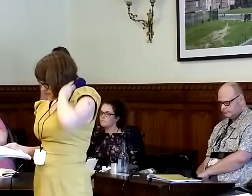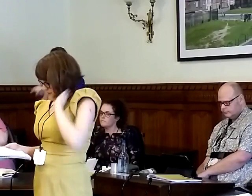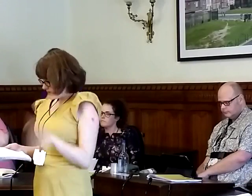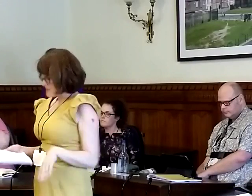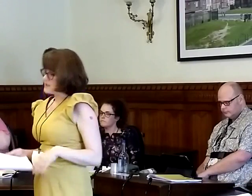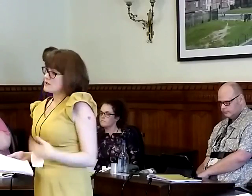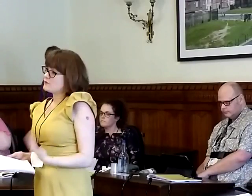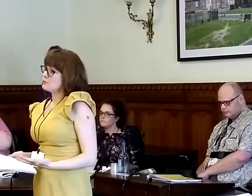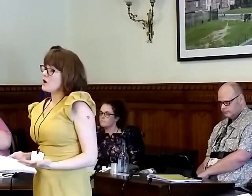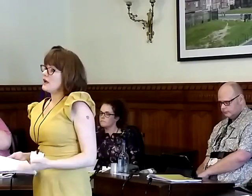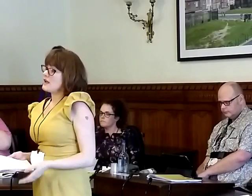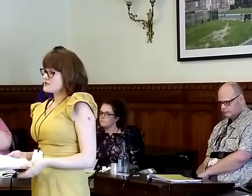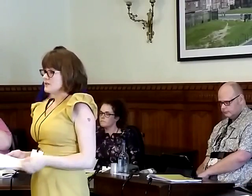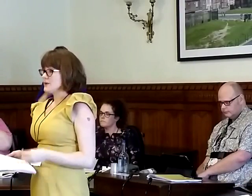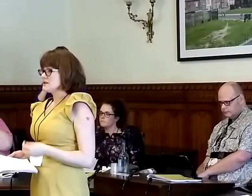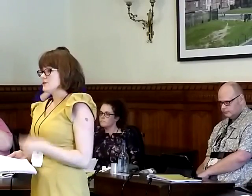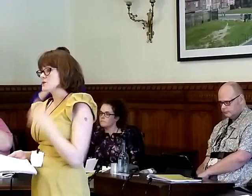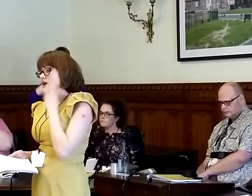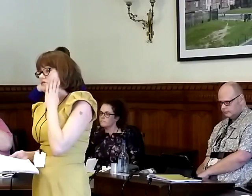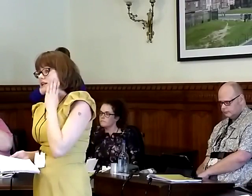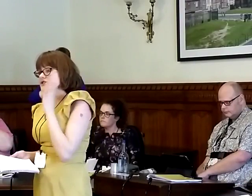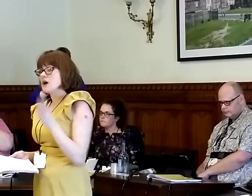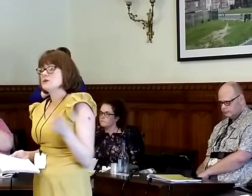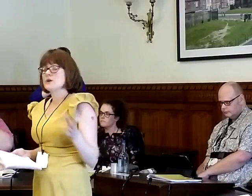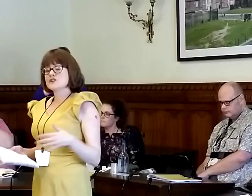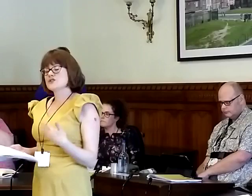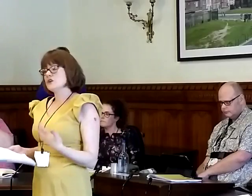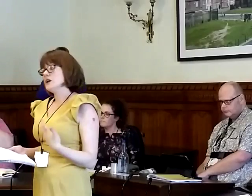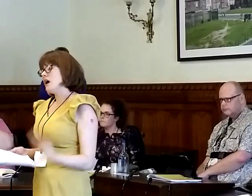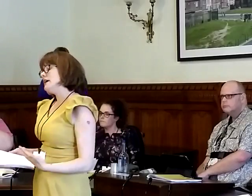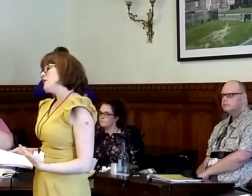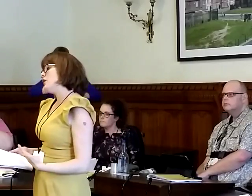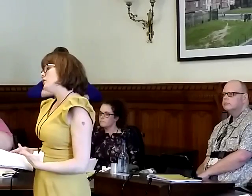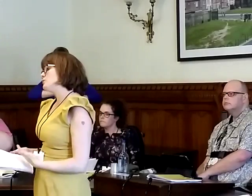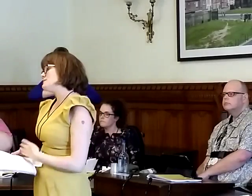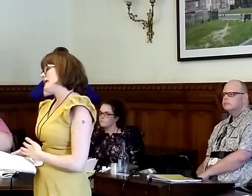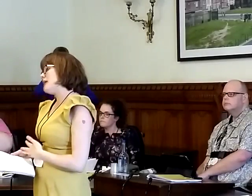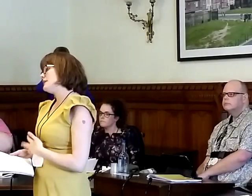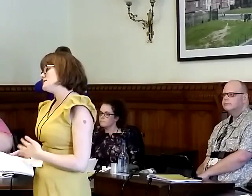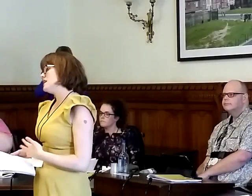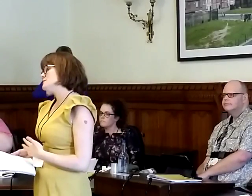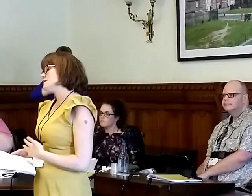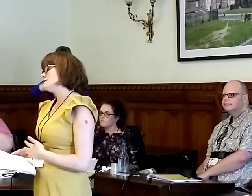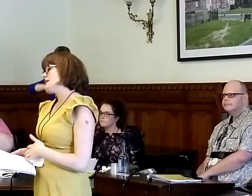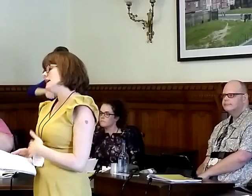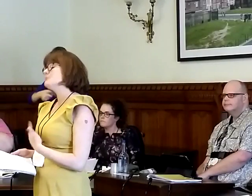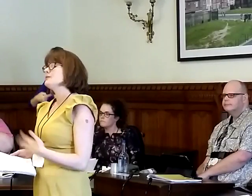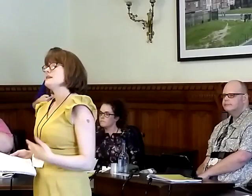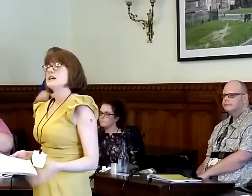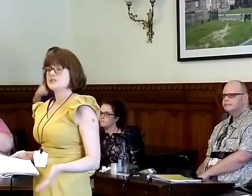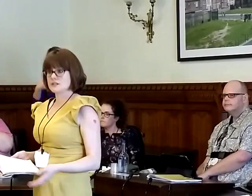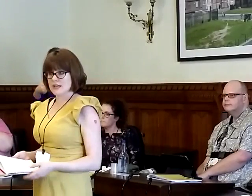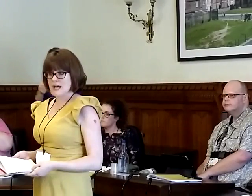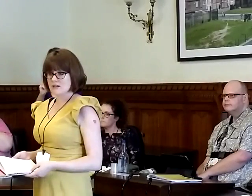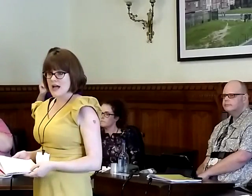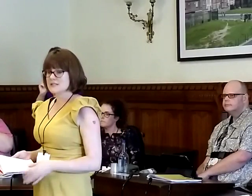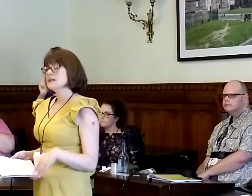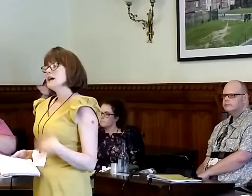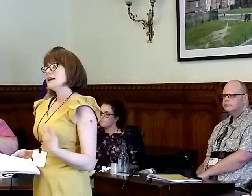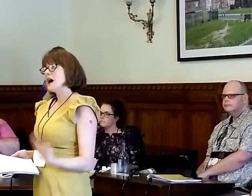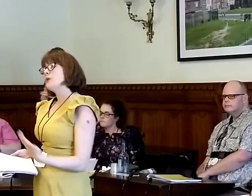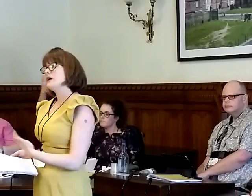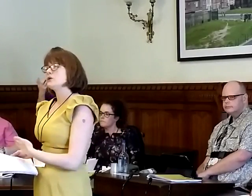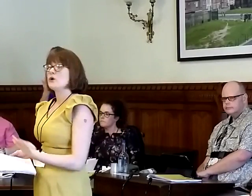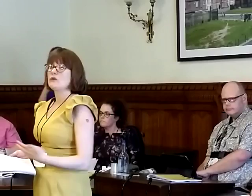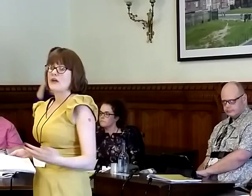The transition experiences of former ILF recipients have also really shone a light on what's been happening in terms of the implementation of the Care